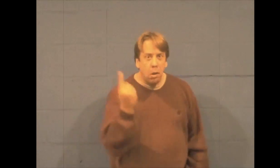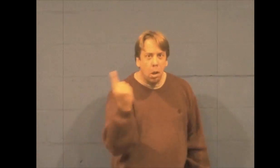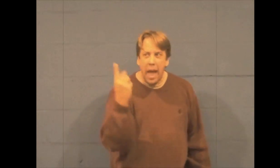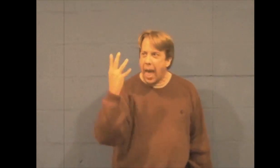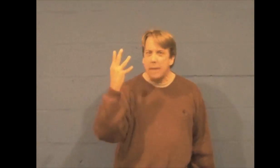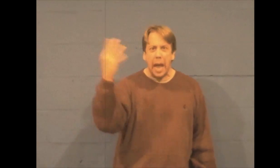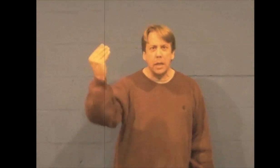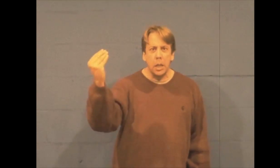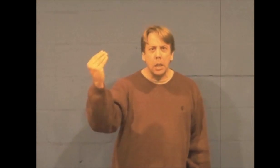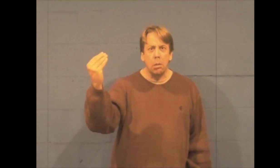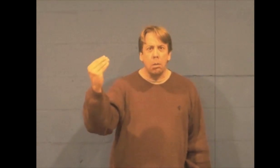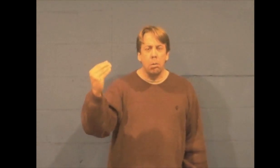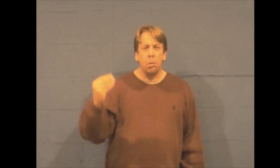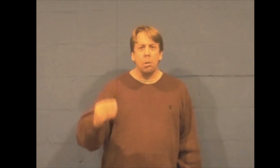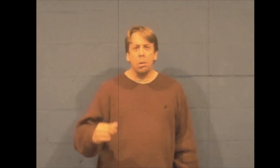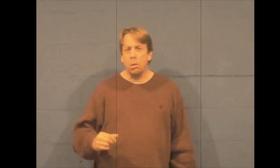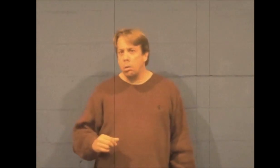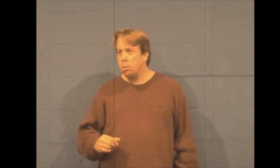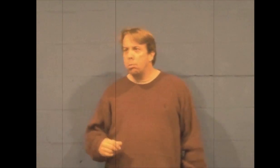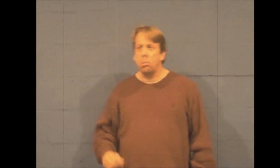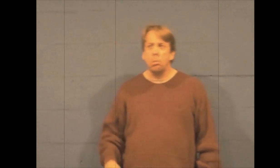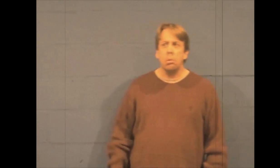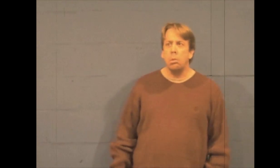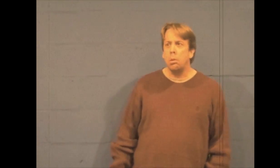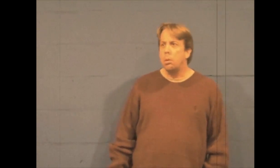When all of a sudden I heard something outside.